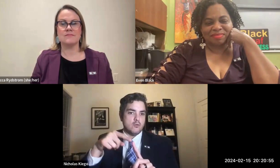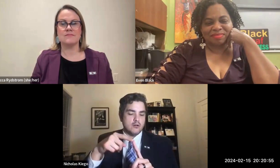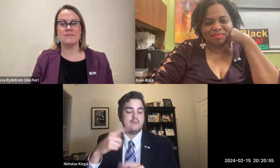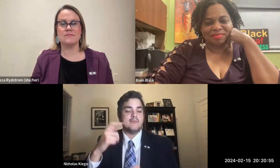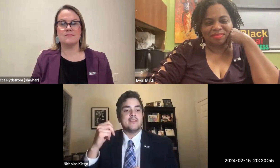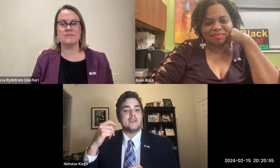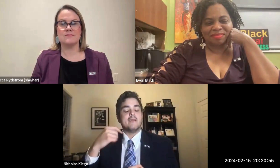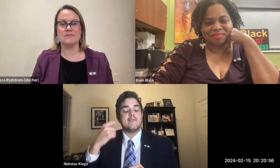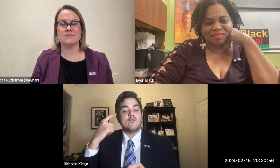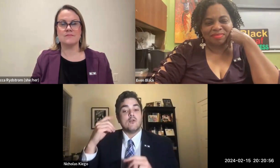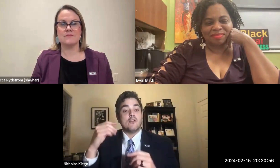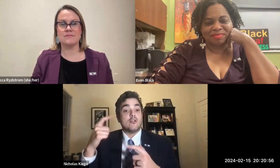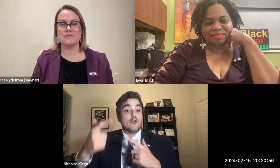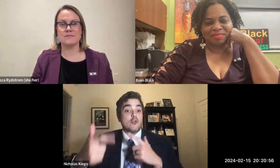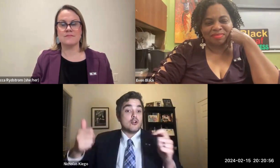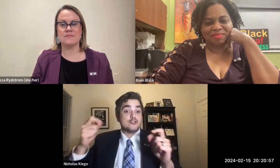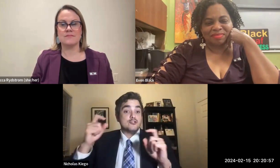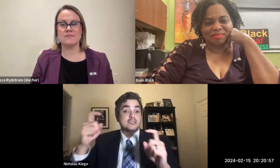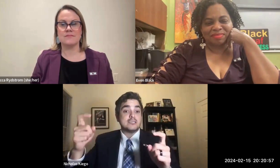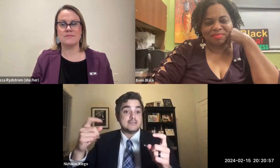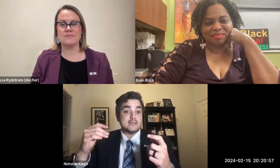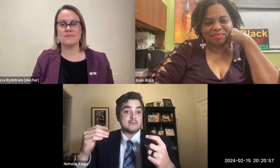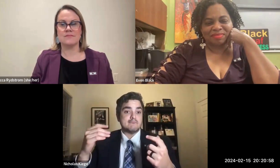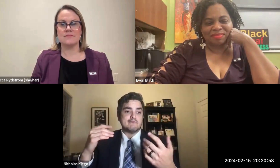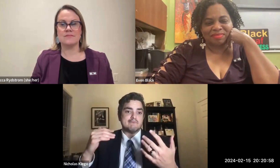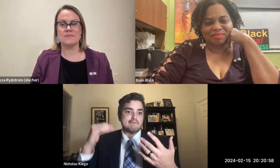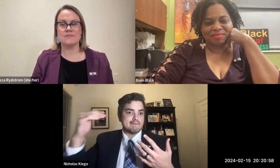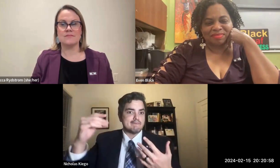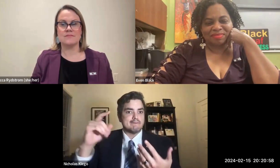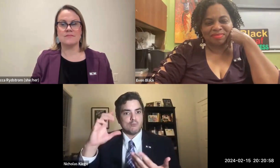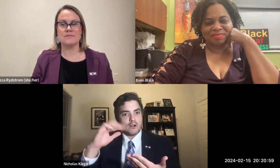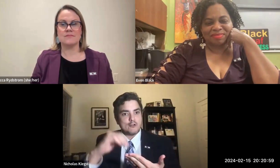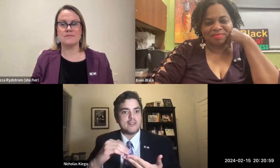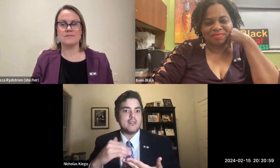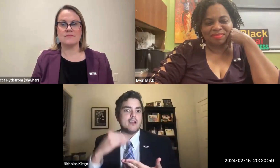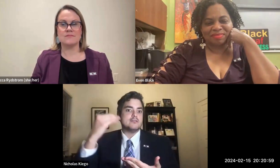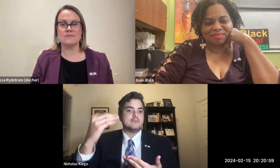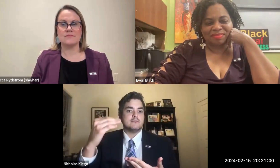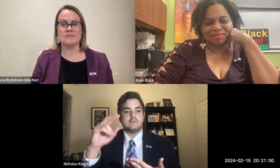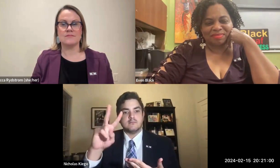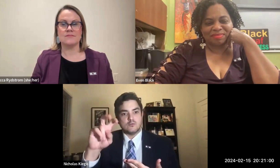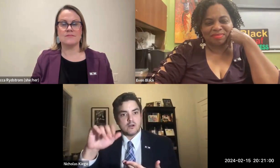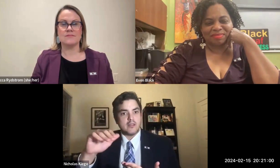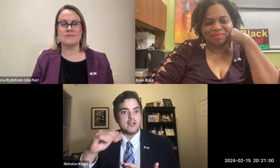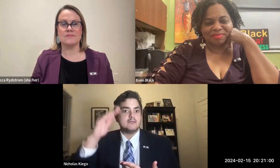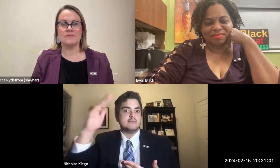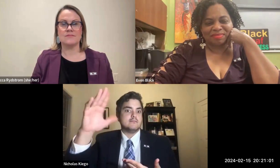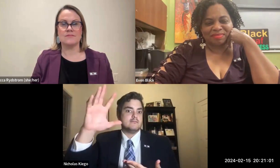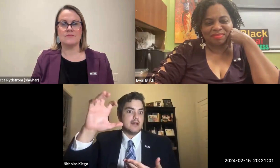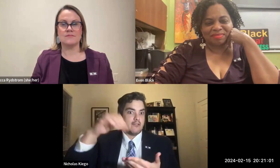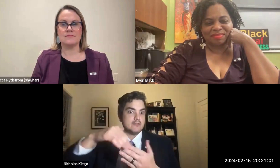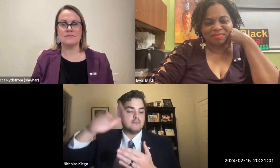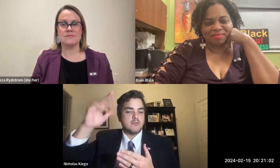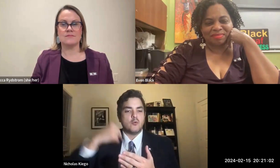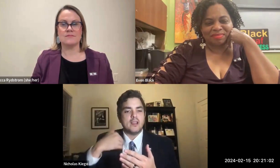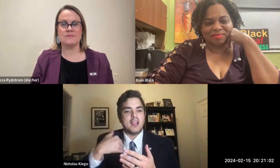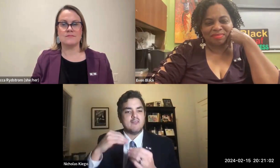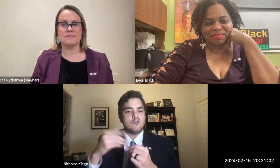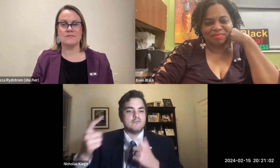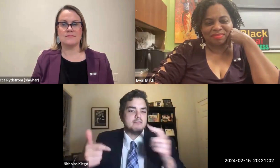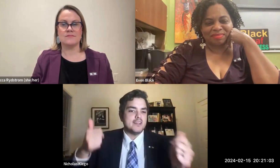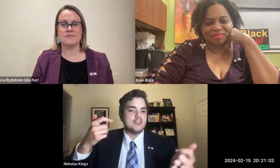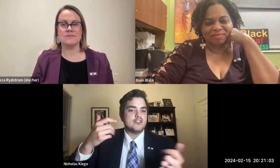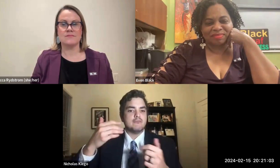$5,000 or outright $10,000 donation. The largest gifts, $100,000,